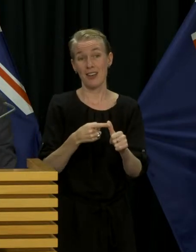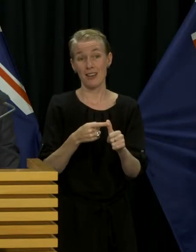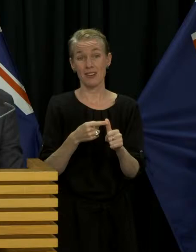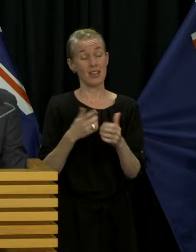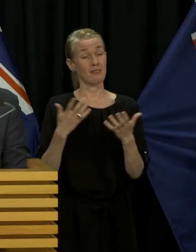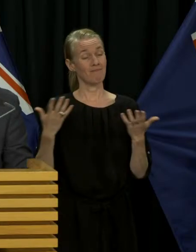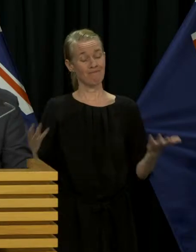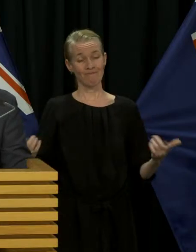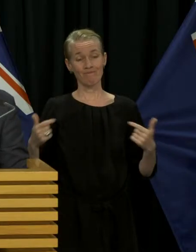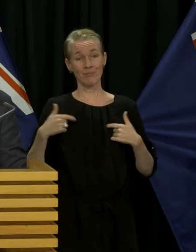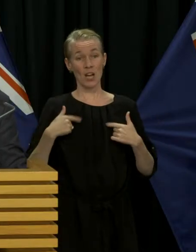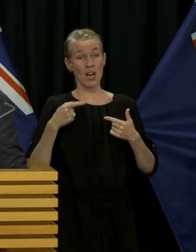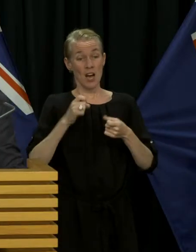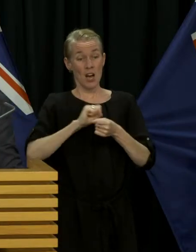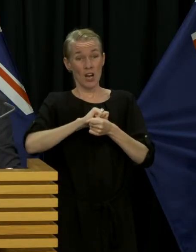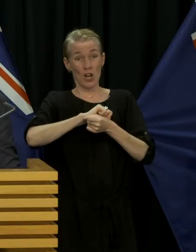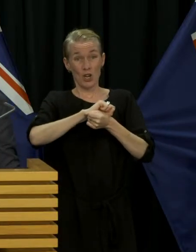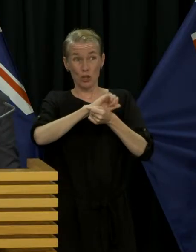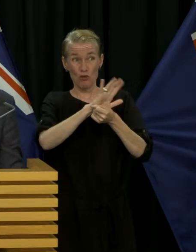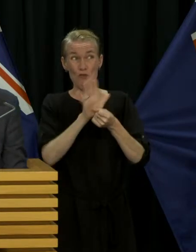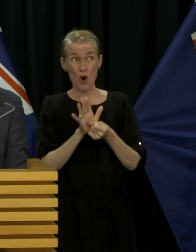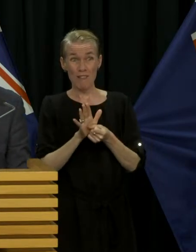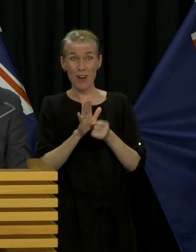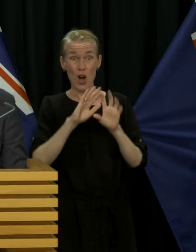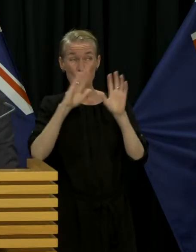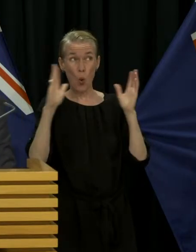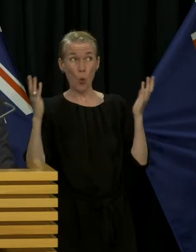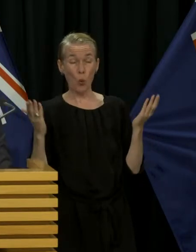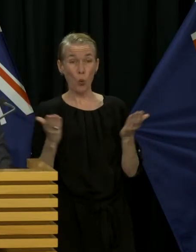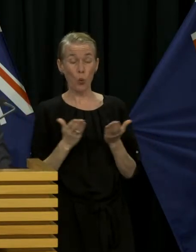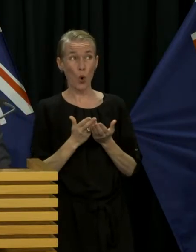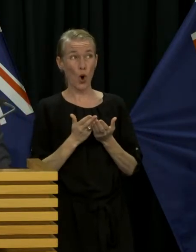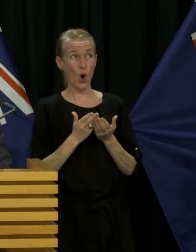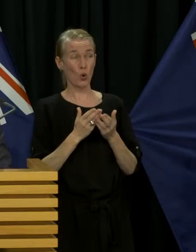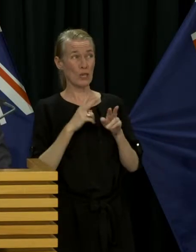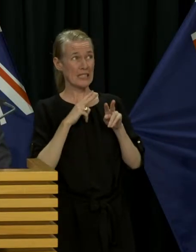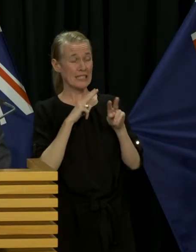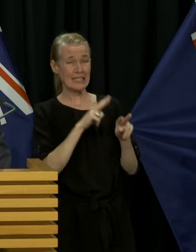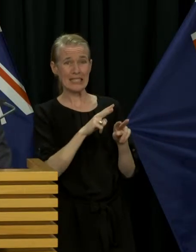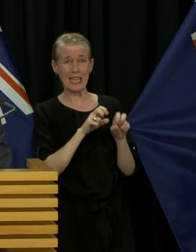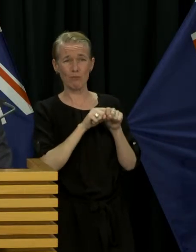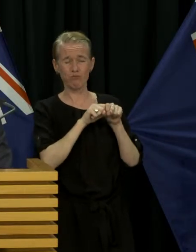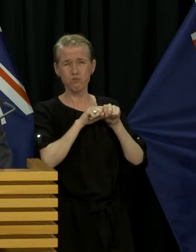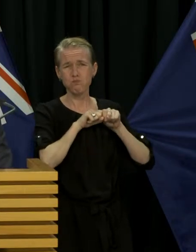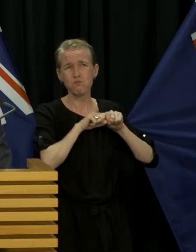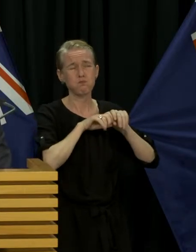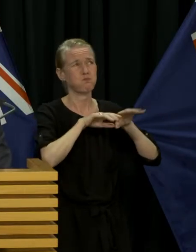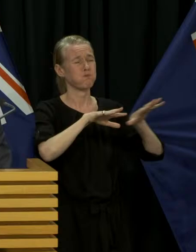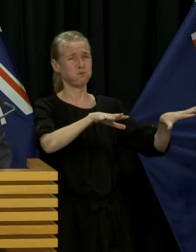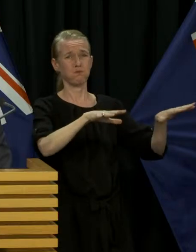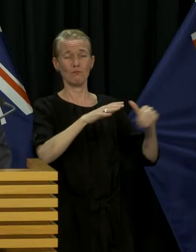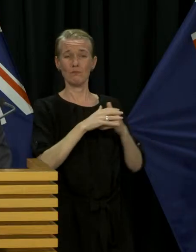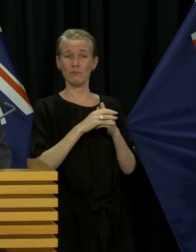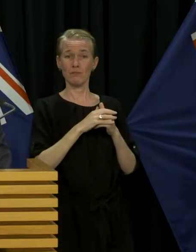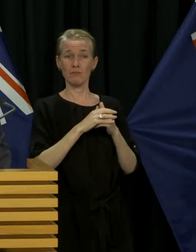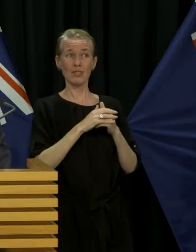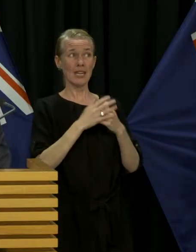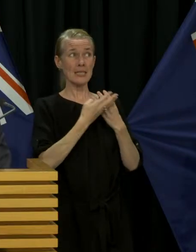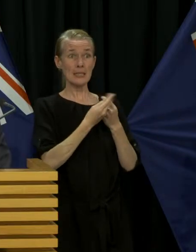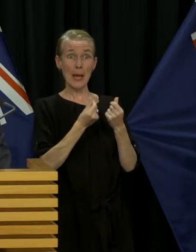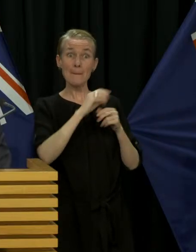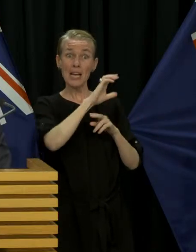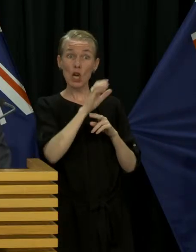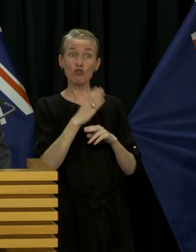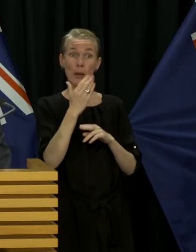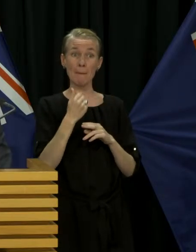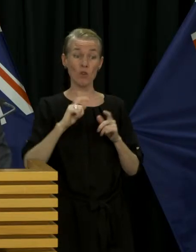that we have seen all too frequently and in a growing number of countries that previously had this infection under